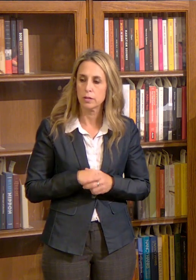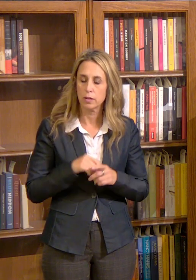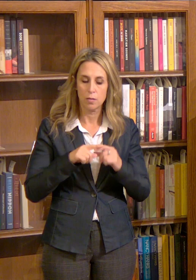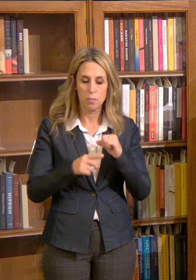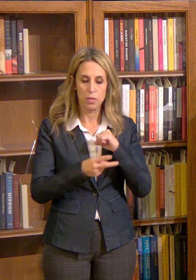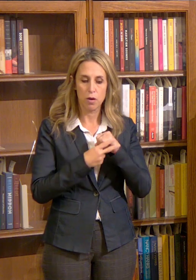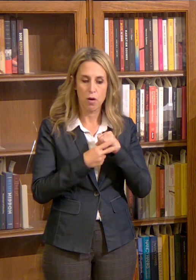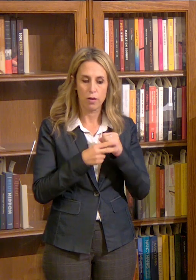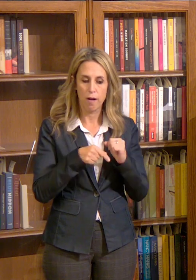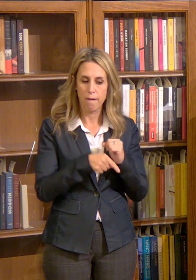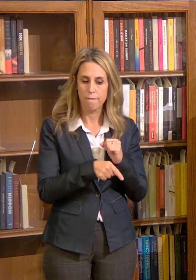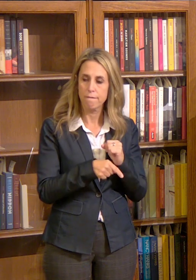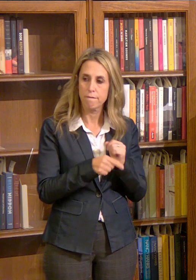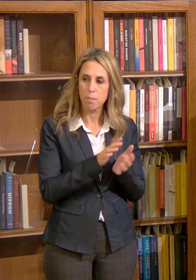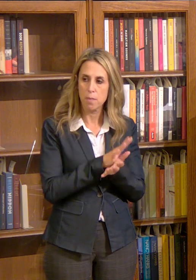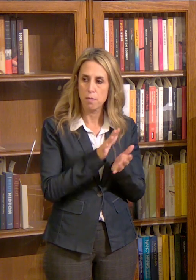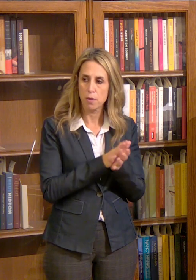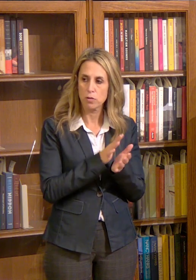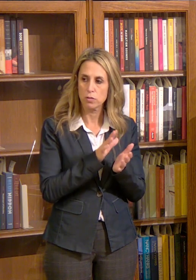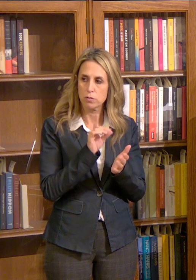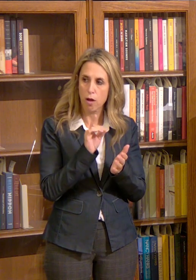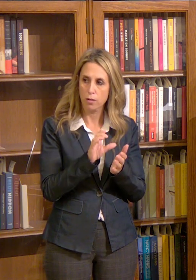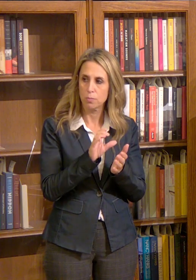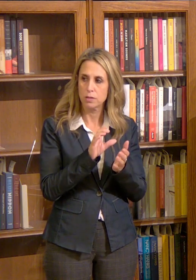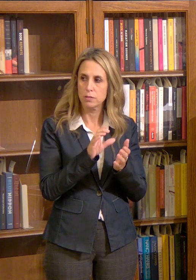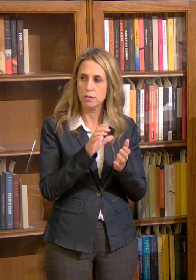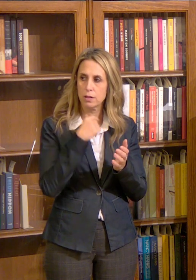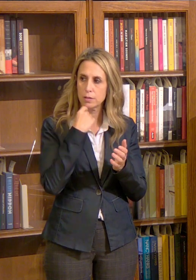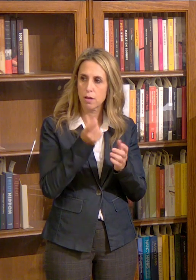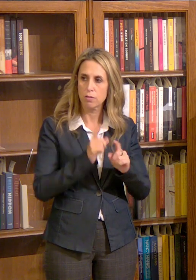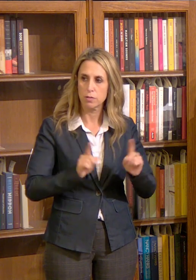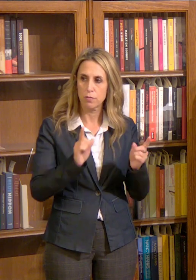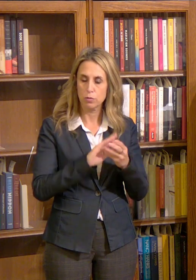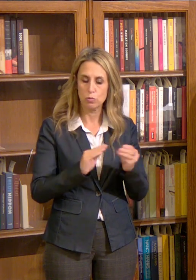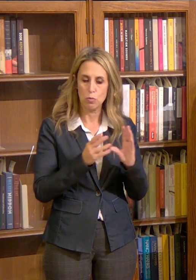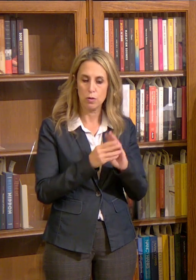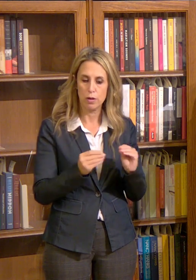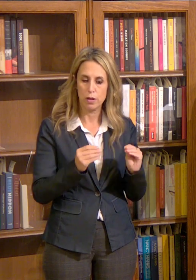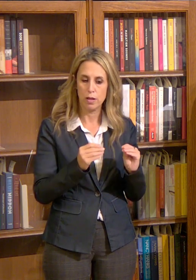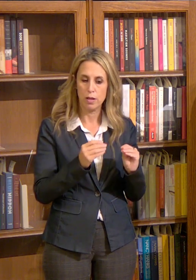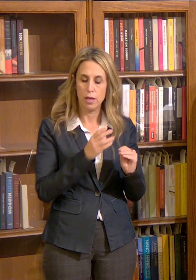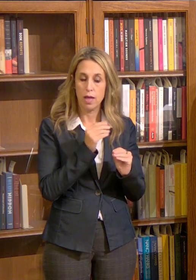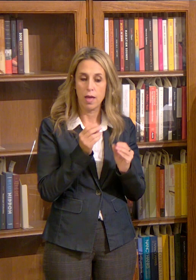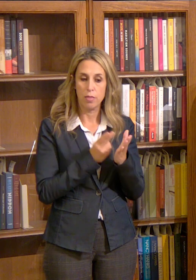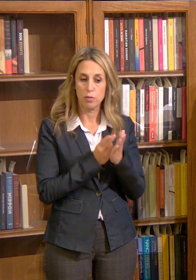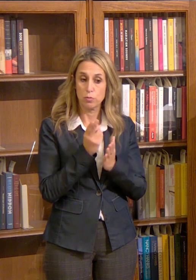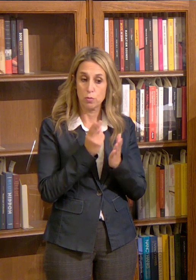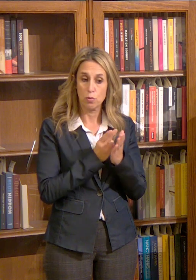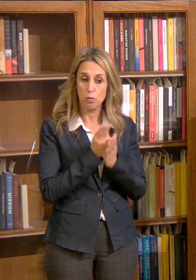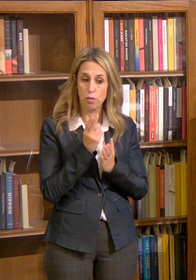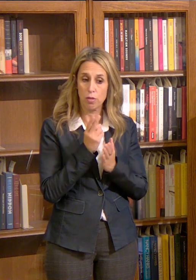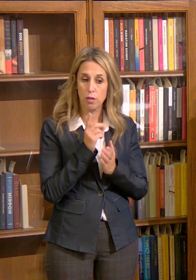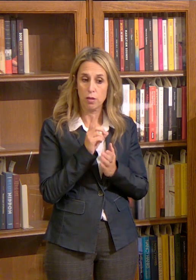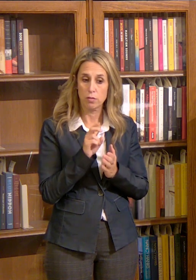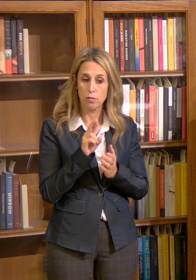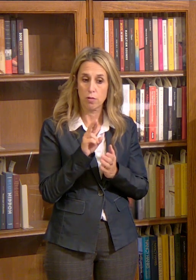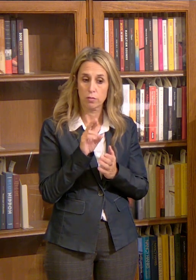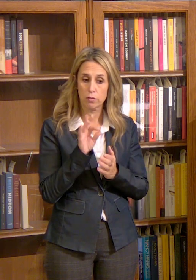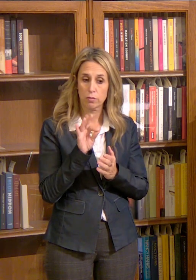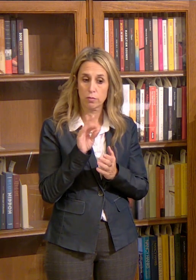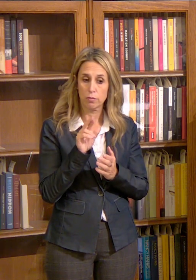archive tells a different story and the truth that Dr